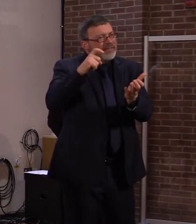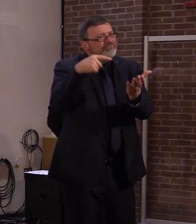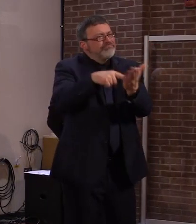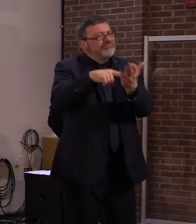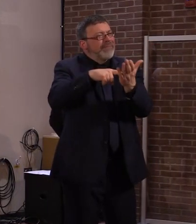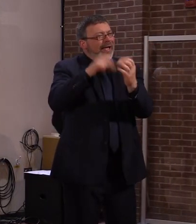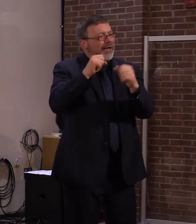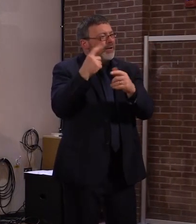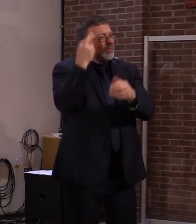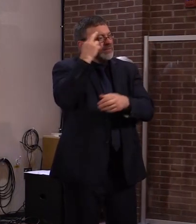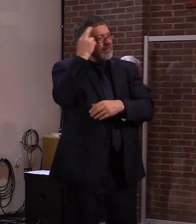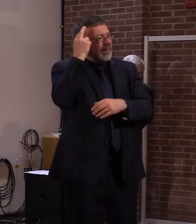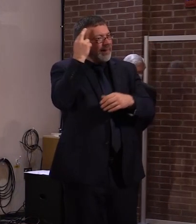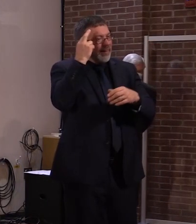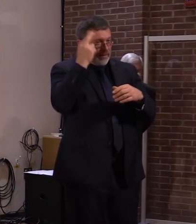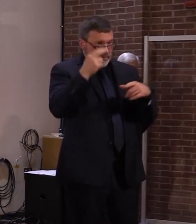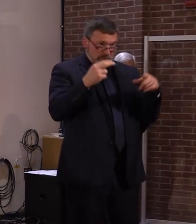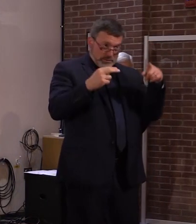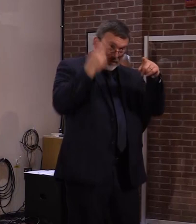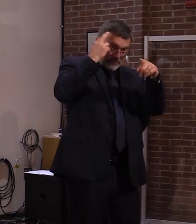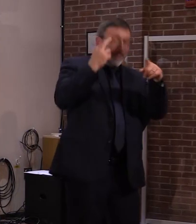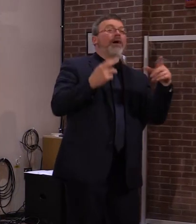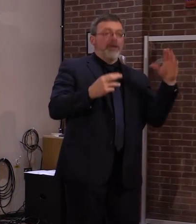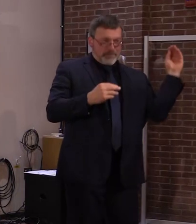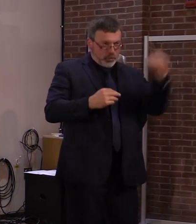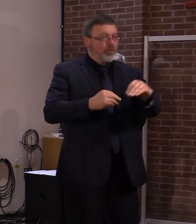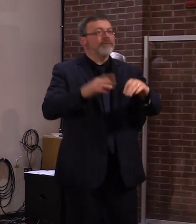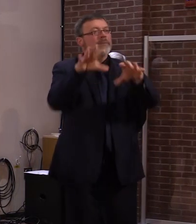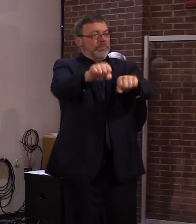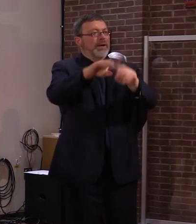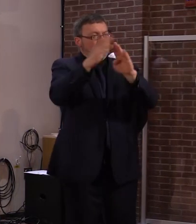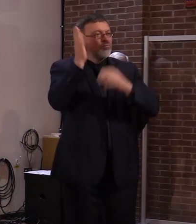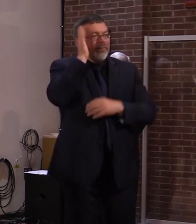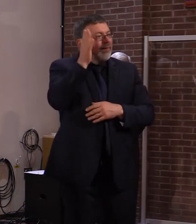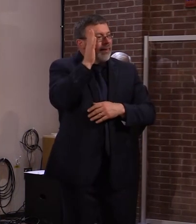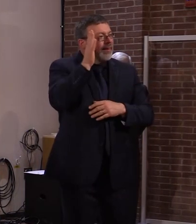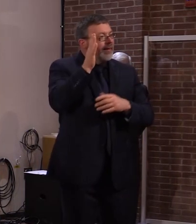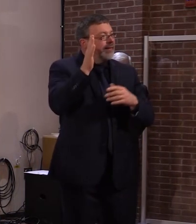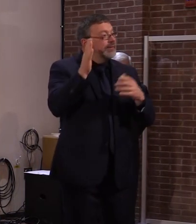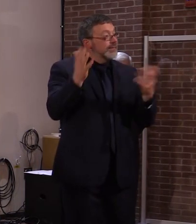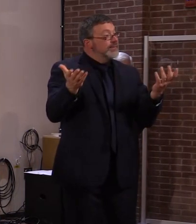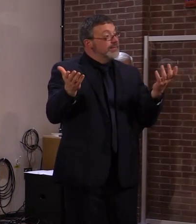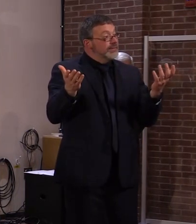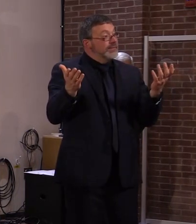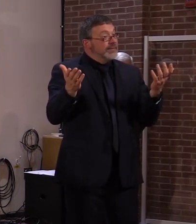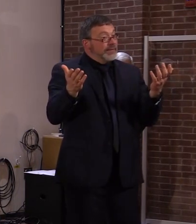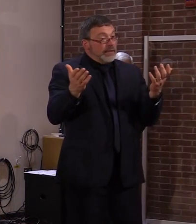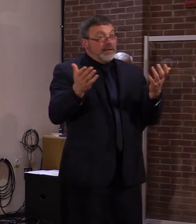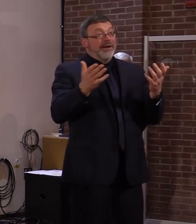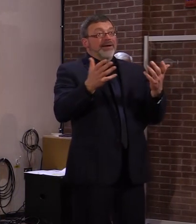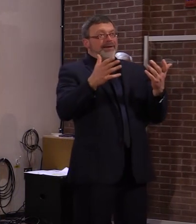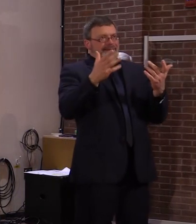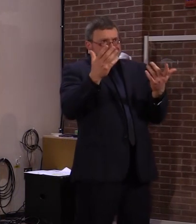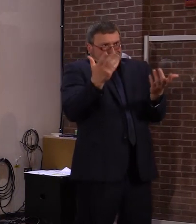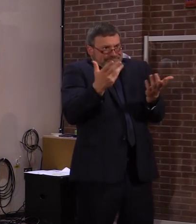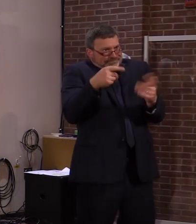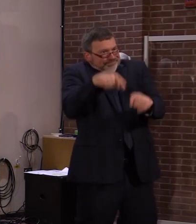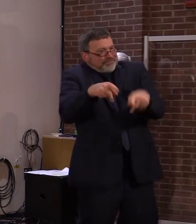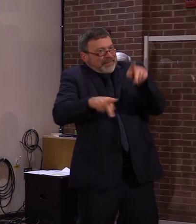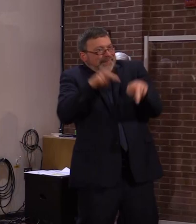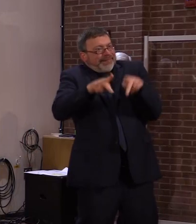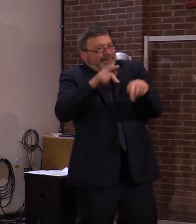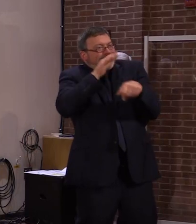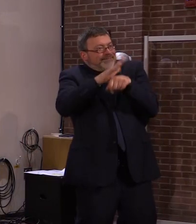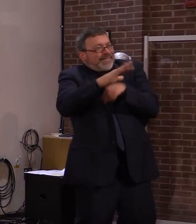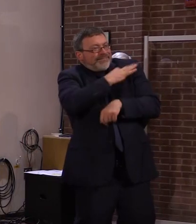here to stay. So again, if we don't have the workforce, I mean, we're at our limits at this point in time. We